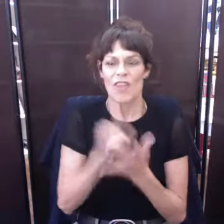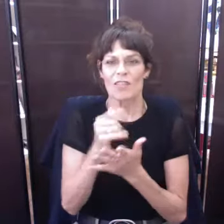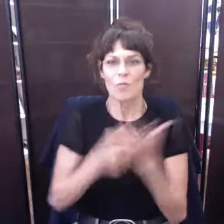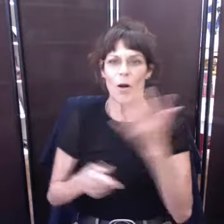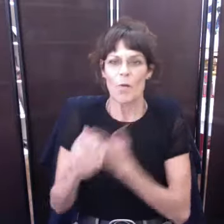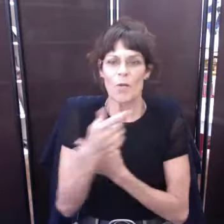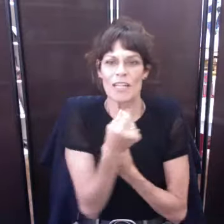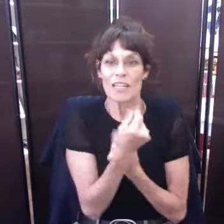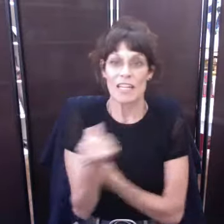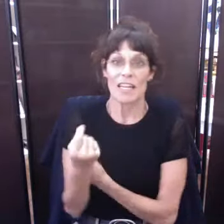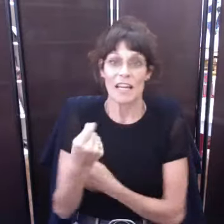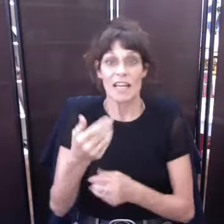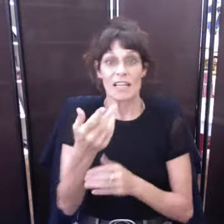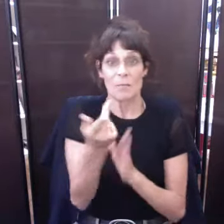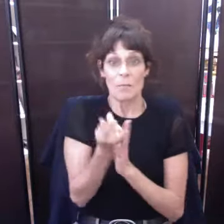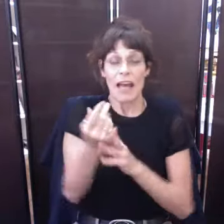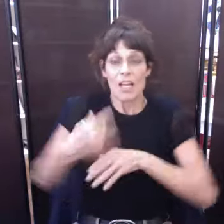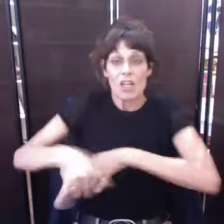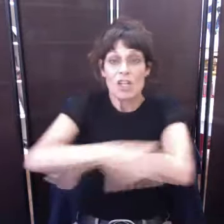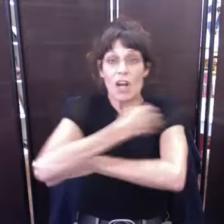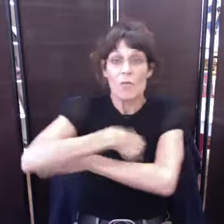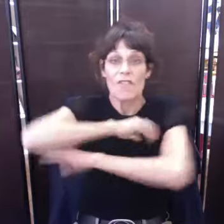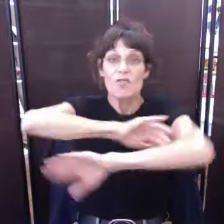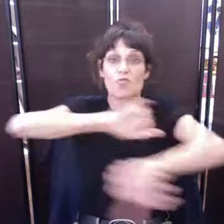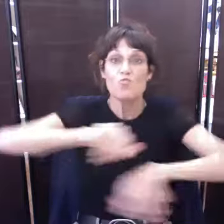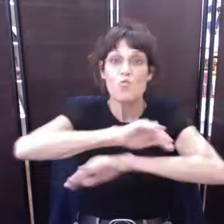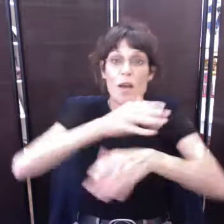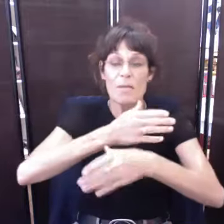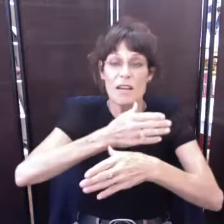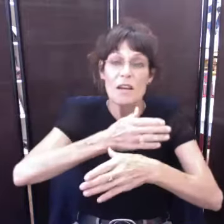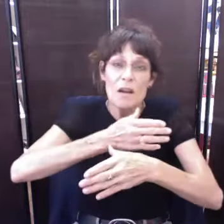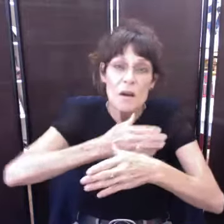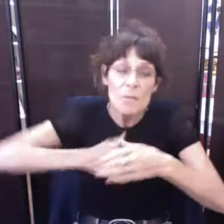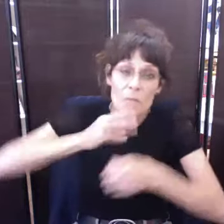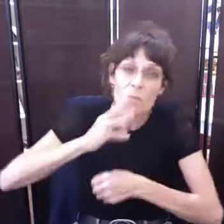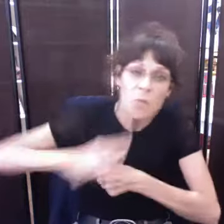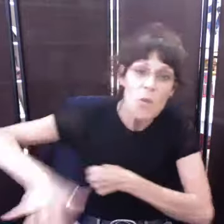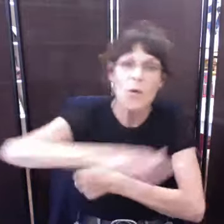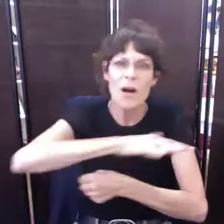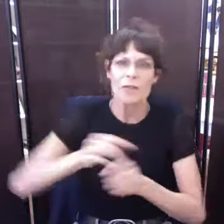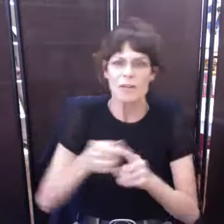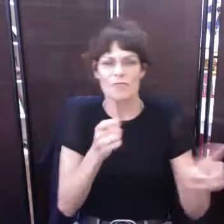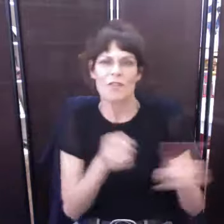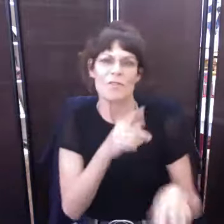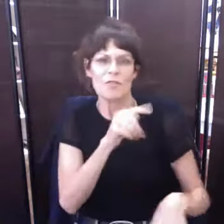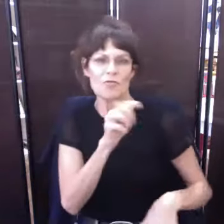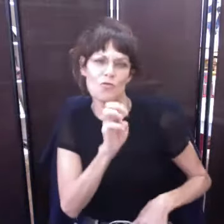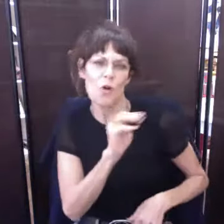above ground pool. And in the beginning, everybody, you know, I was from the era of Tony, Tanya, and Tina, and my cousins are all three